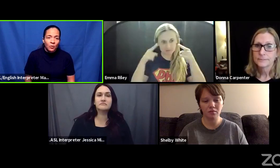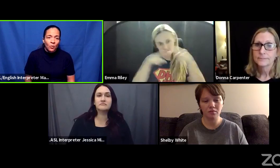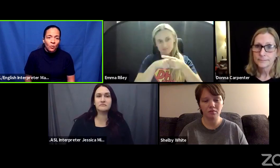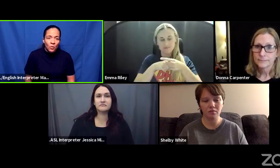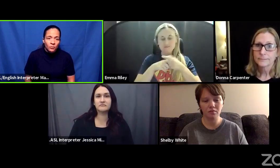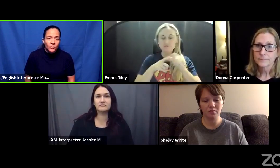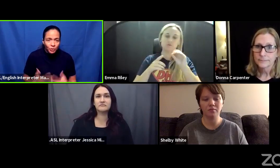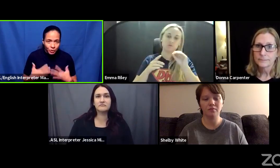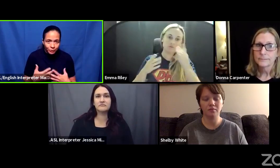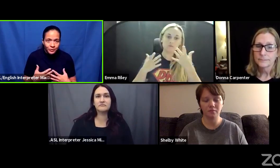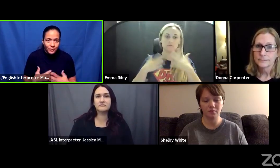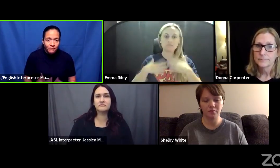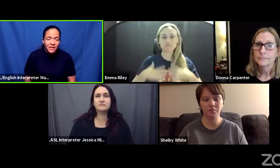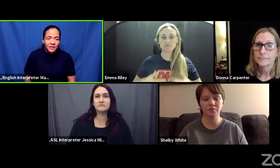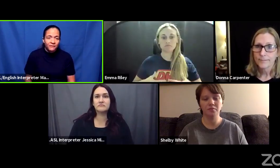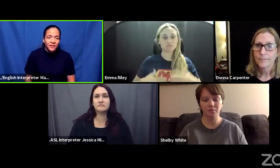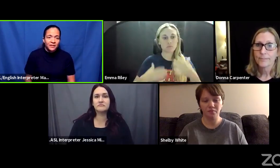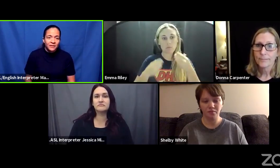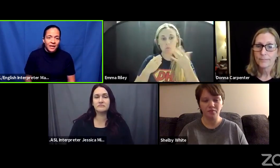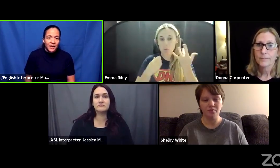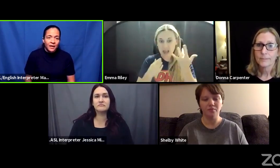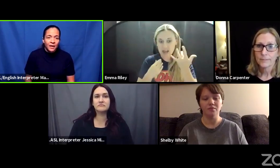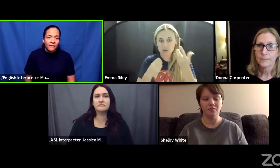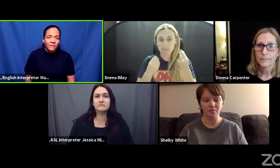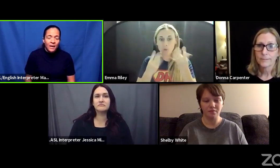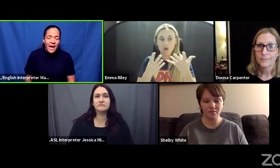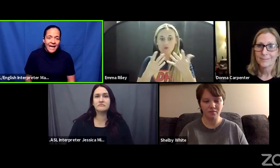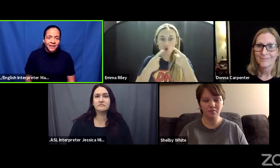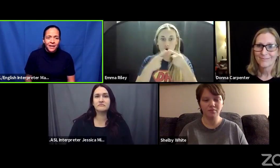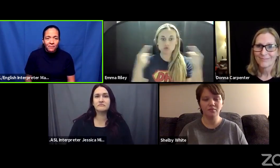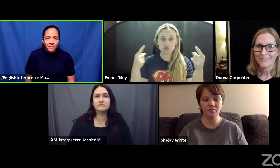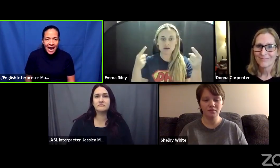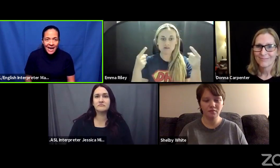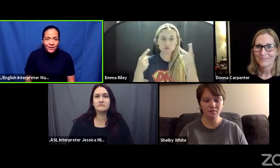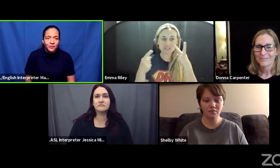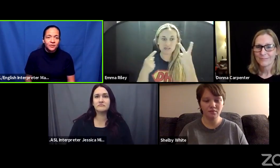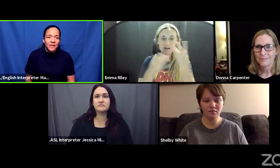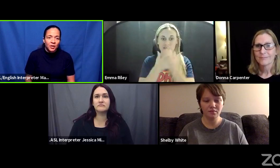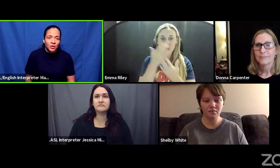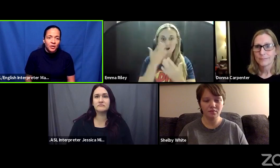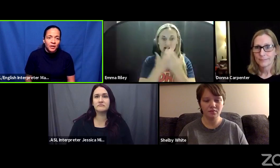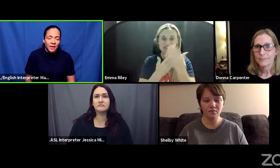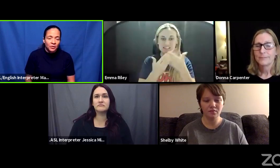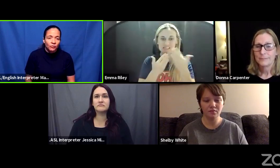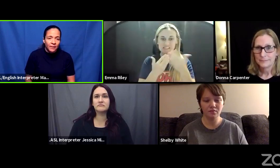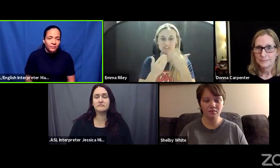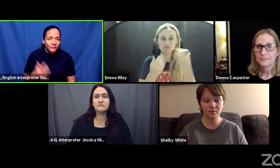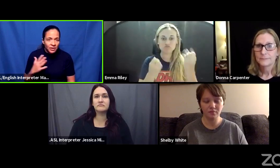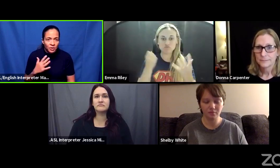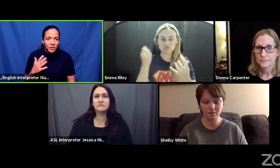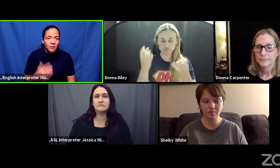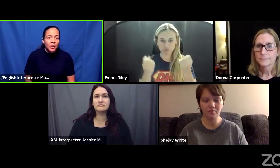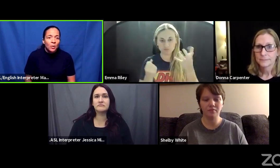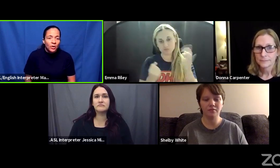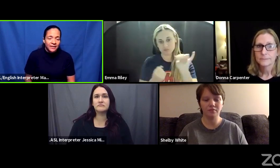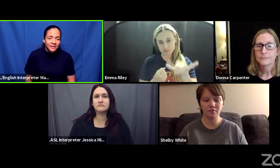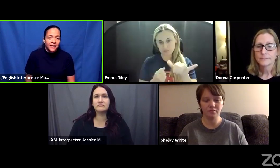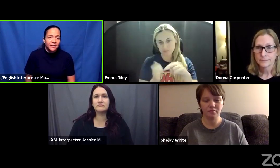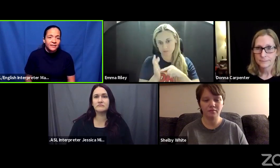especially the shirt, because if it's has a lot of patterns, it could interrupt the